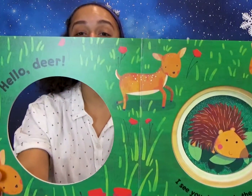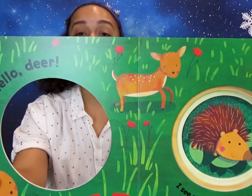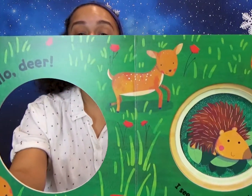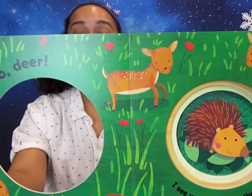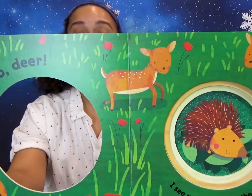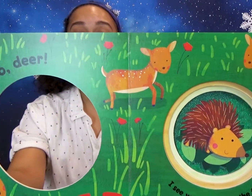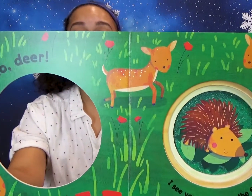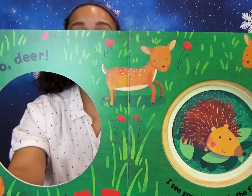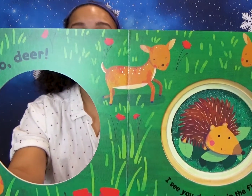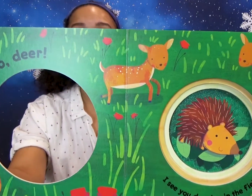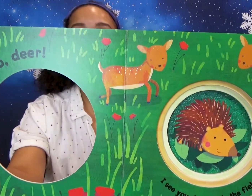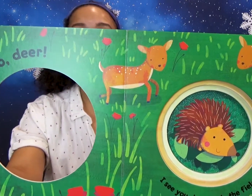field.